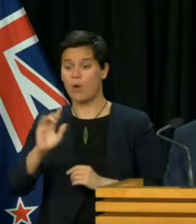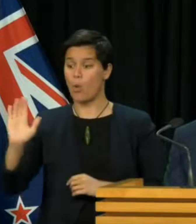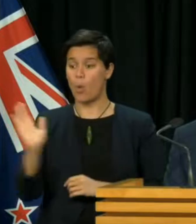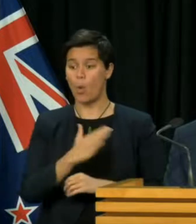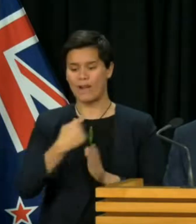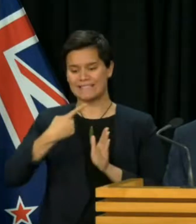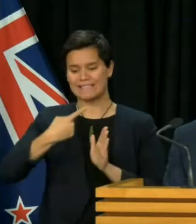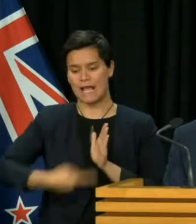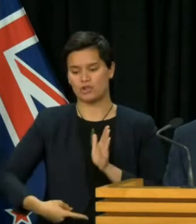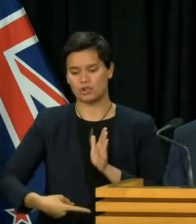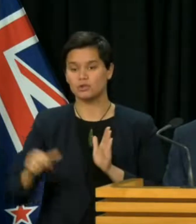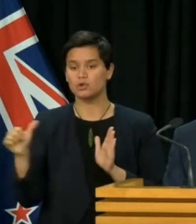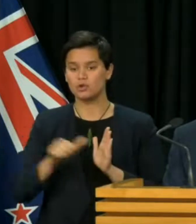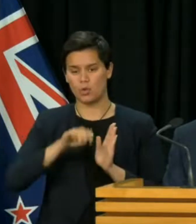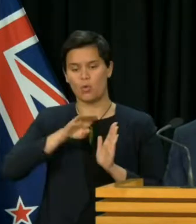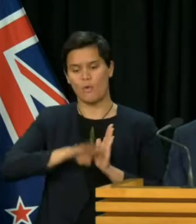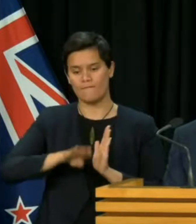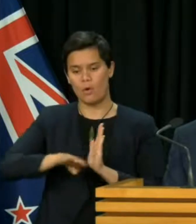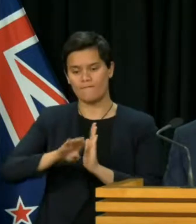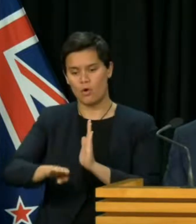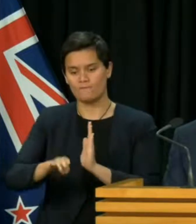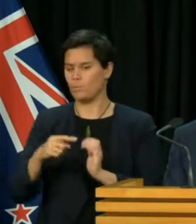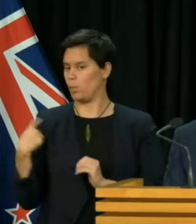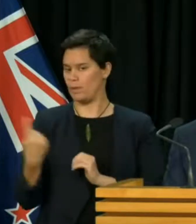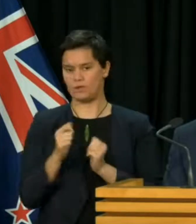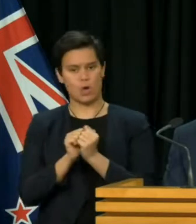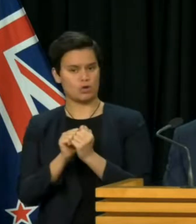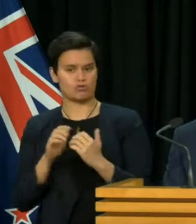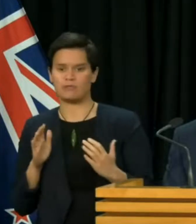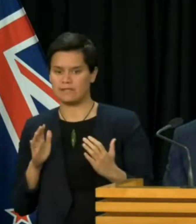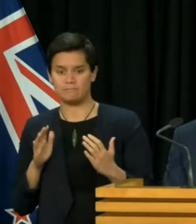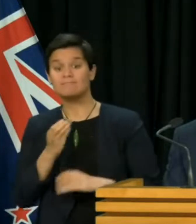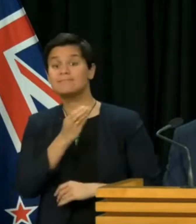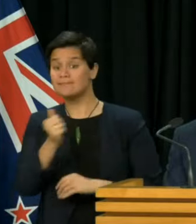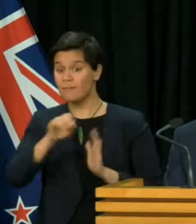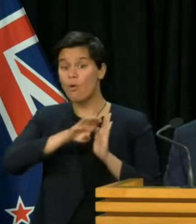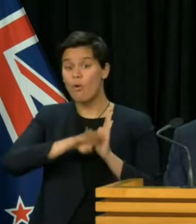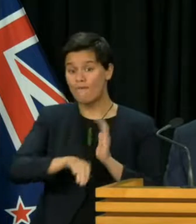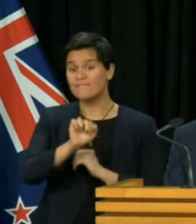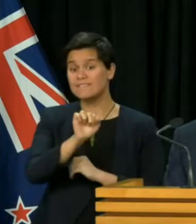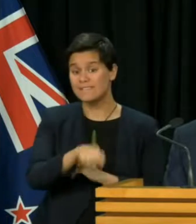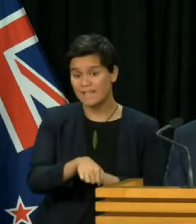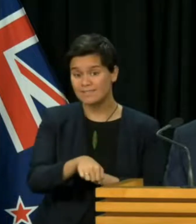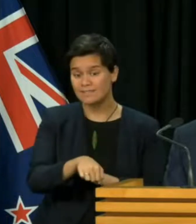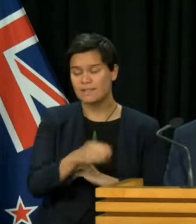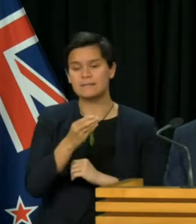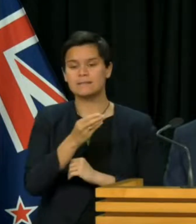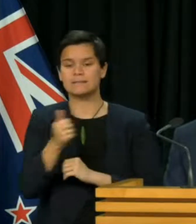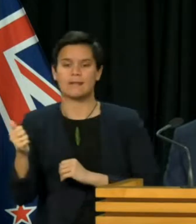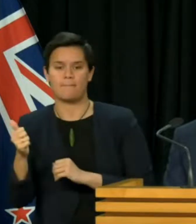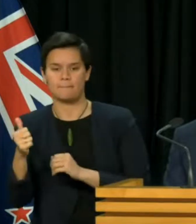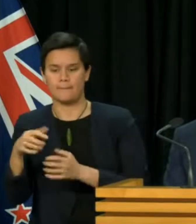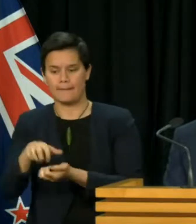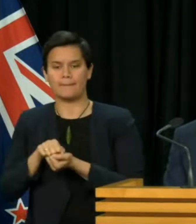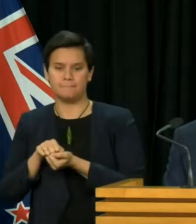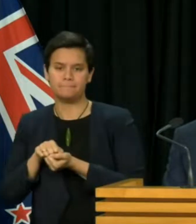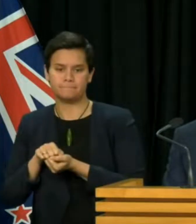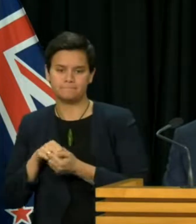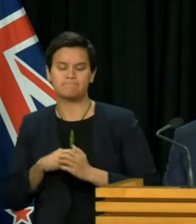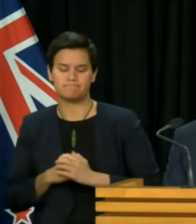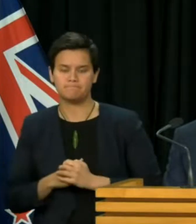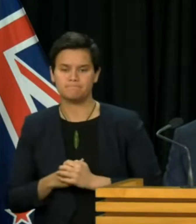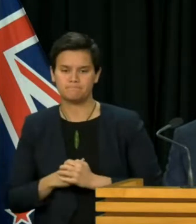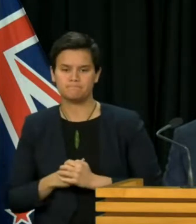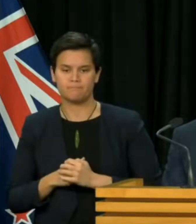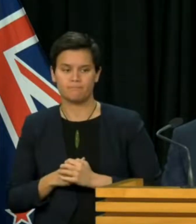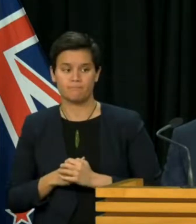there is a role for some. There were those, though, that we considered unnecessarily punitive to families with children, and we've been working on their removal. Have you